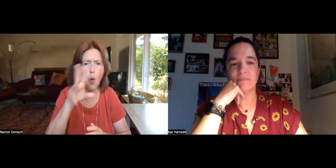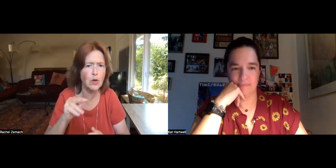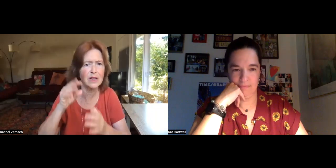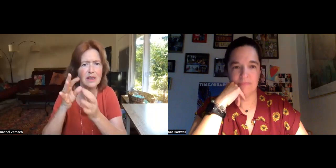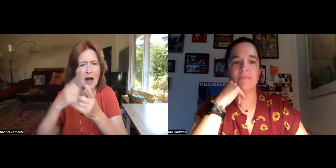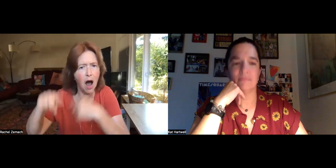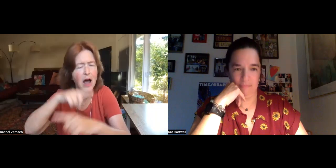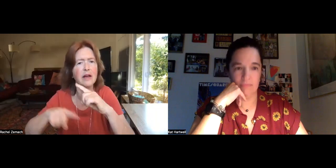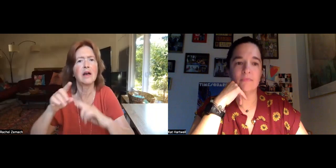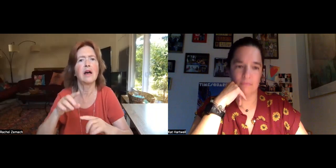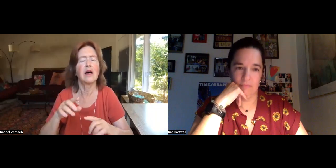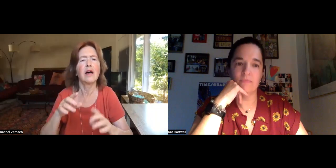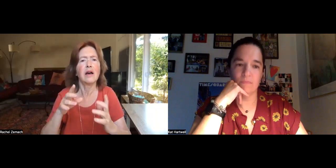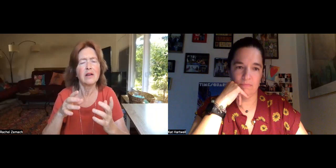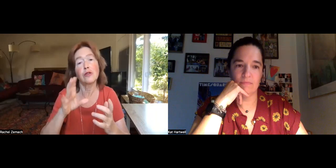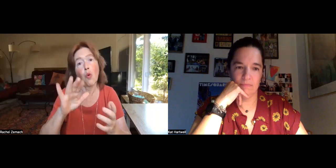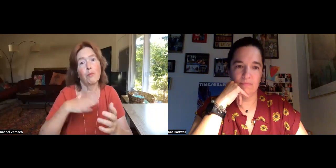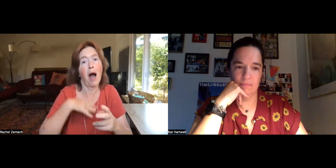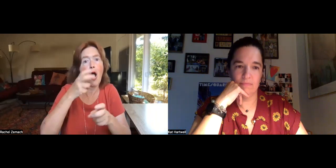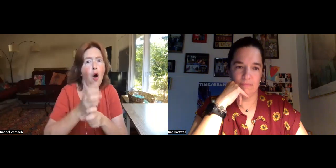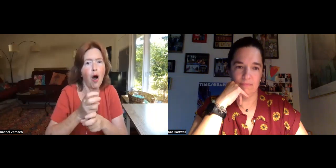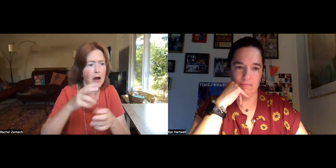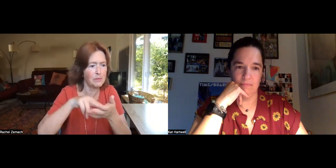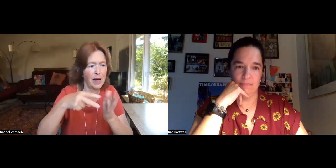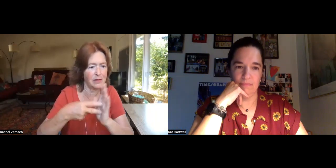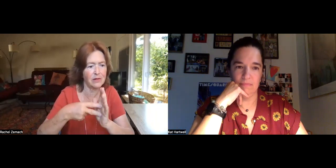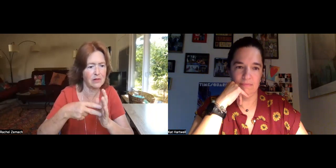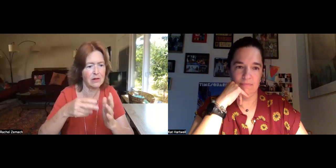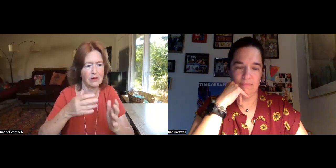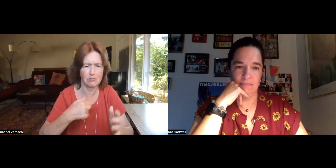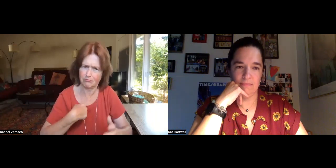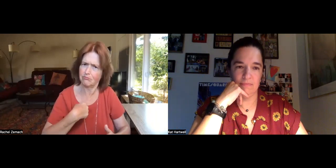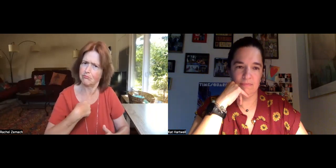own design. The moment.